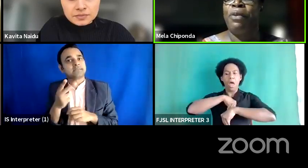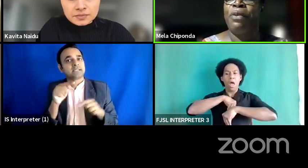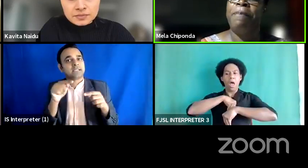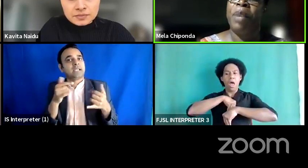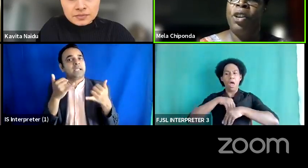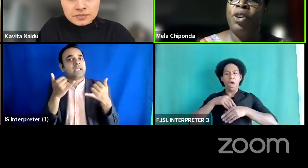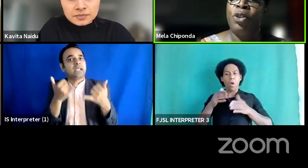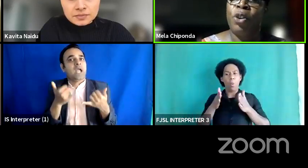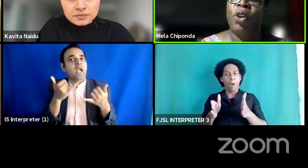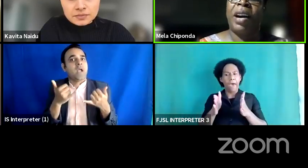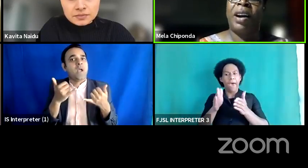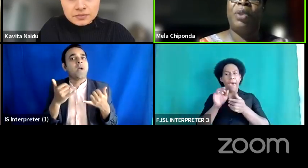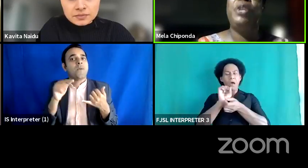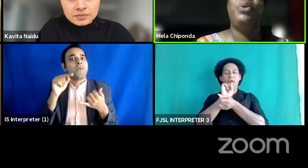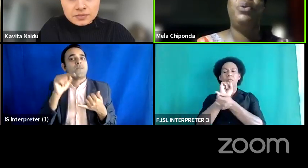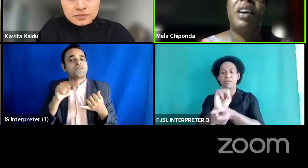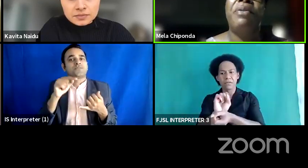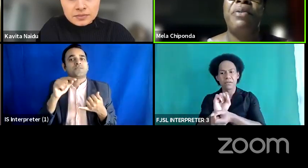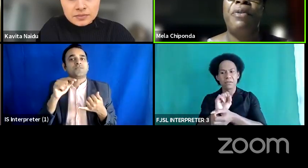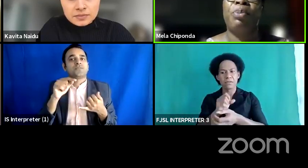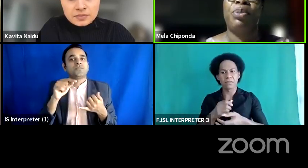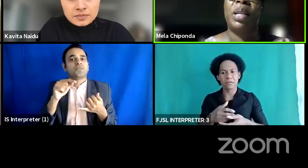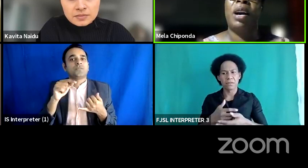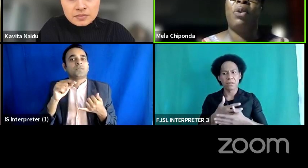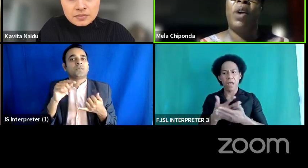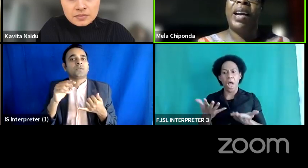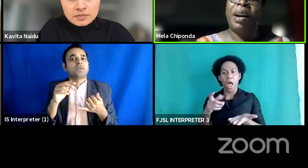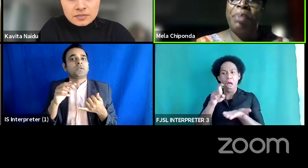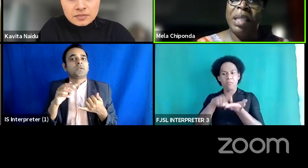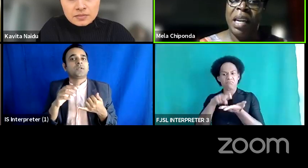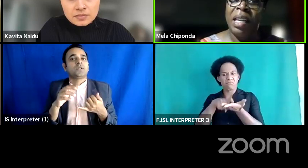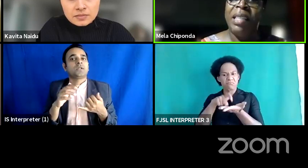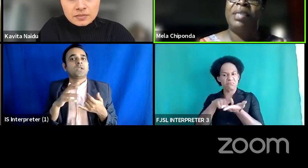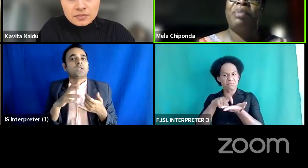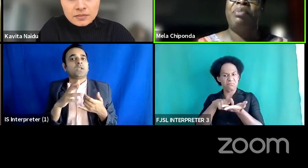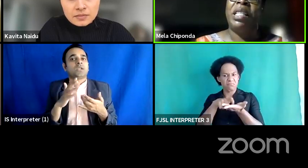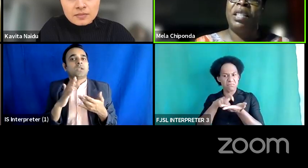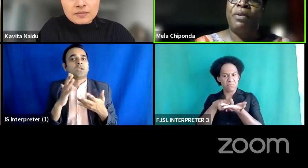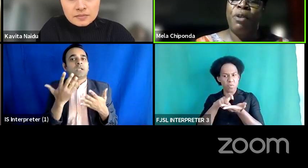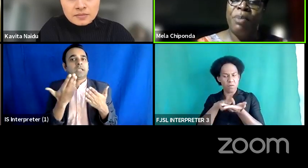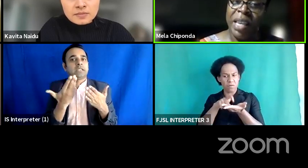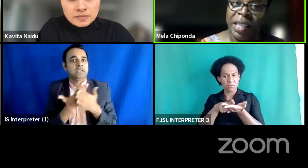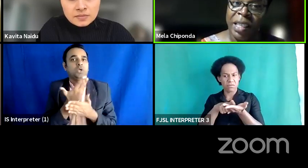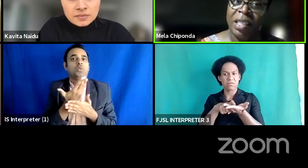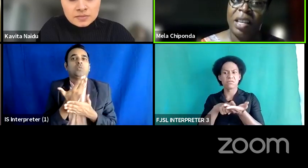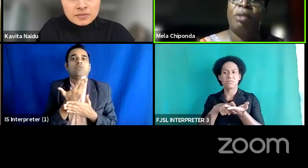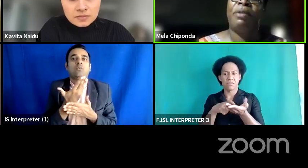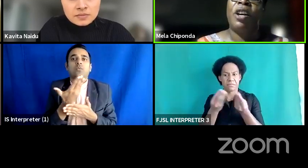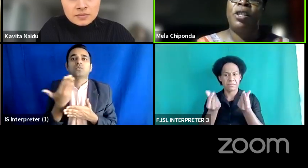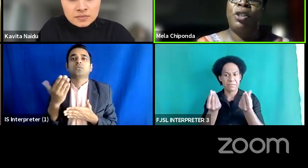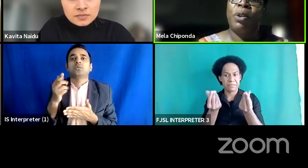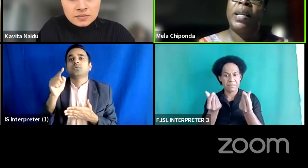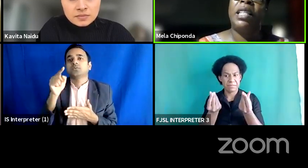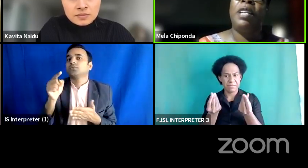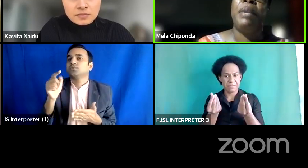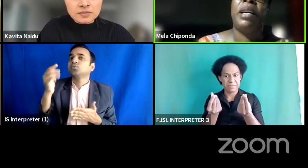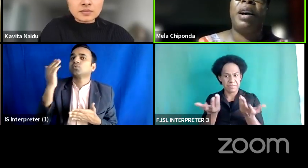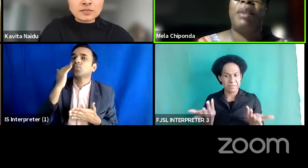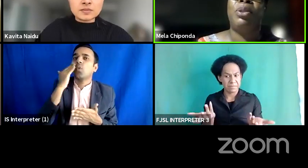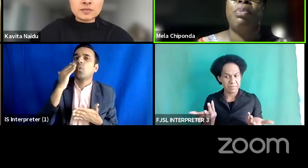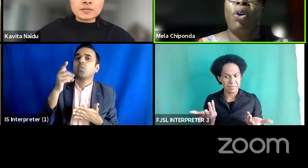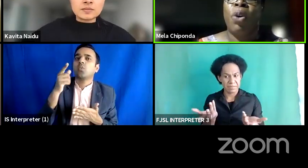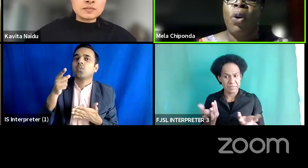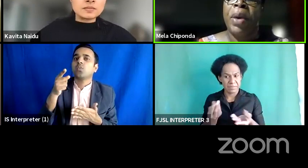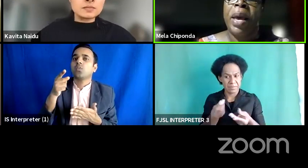in the form of, you know, we do have reforms, how capitalism is reforming itself so that